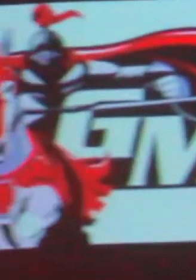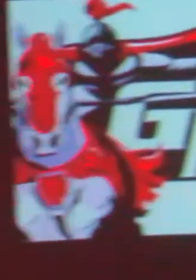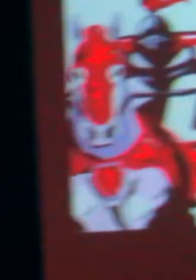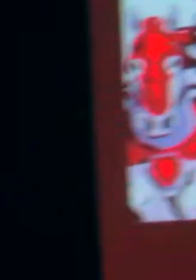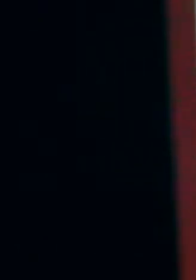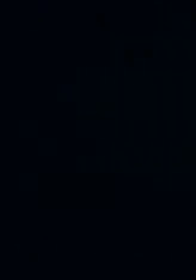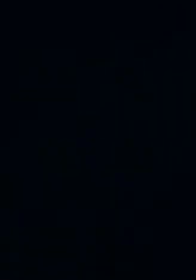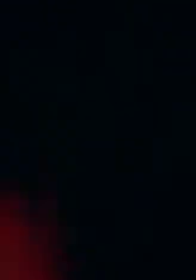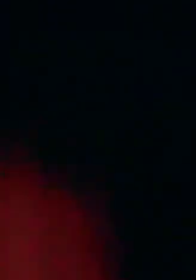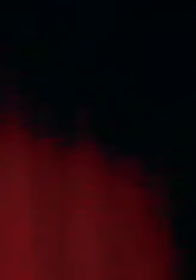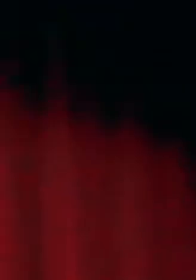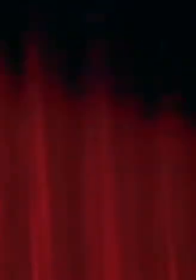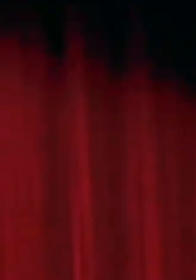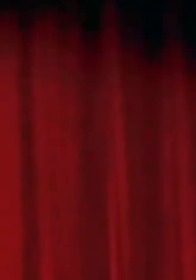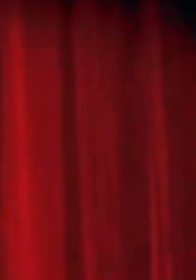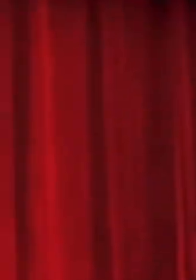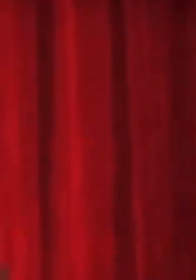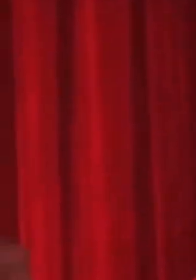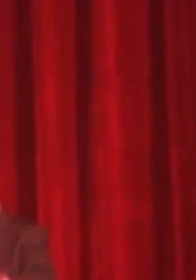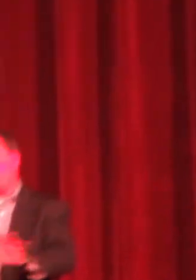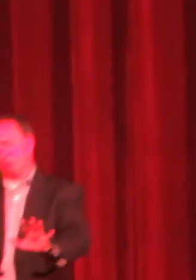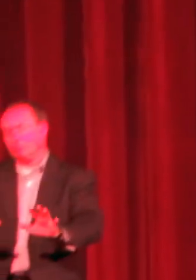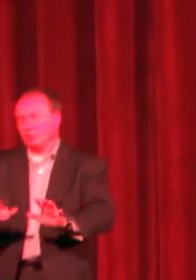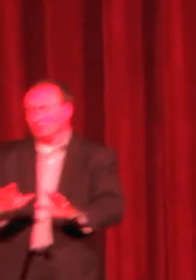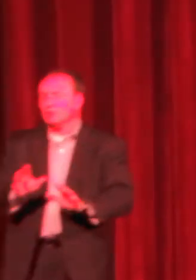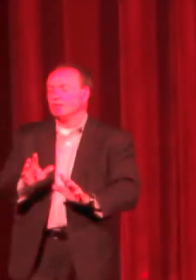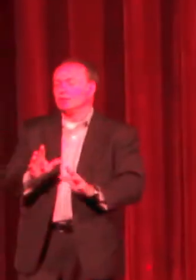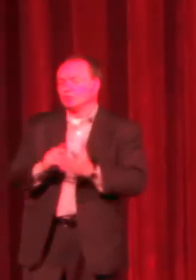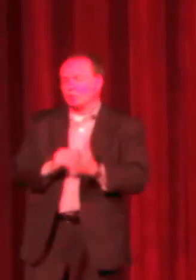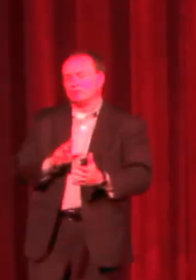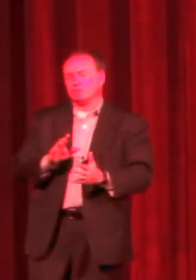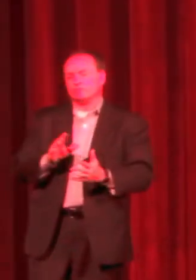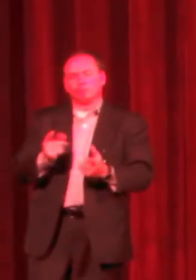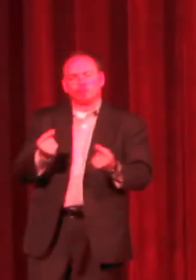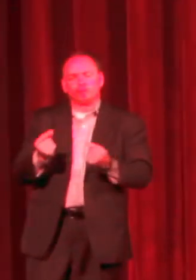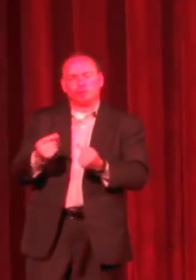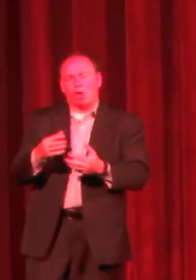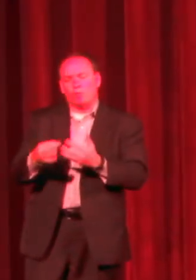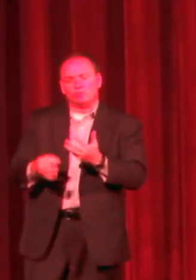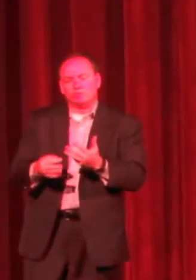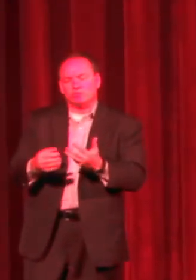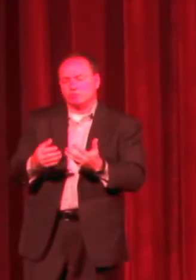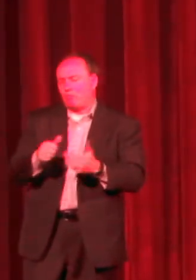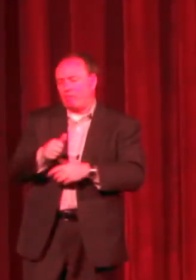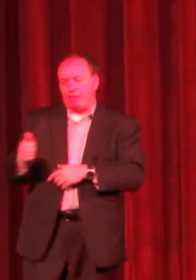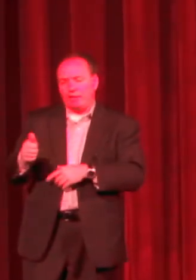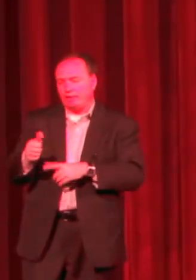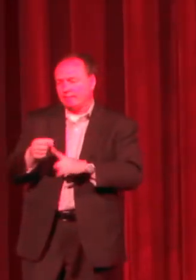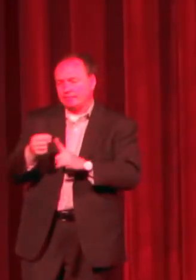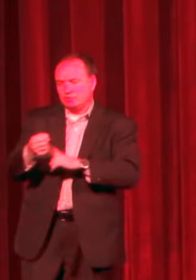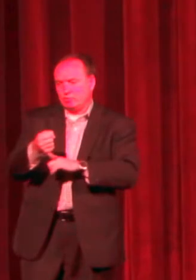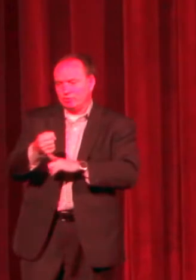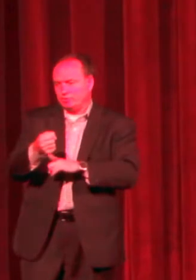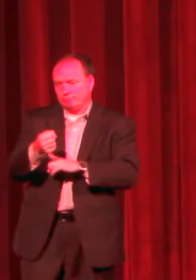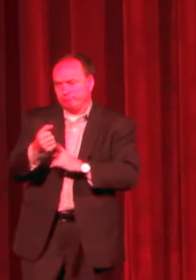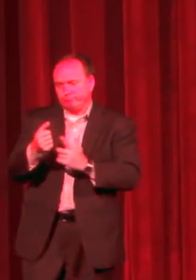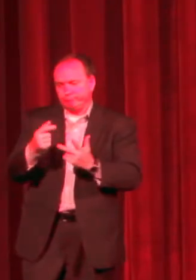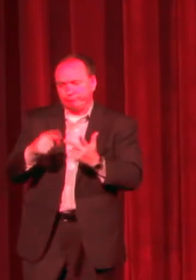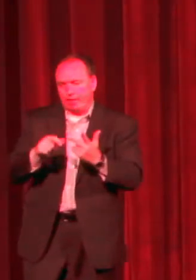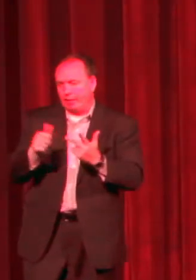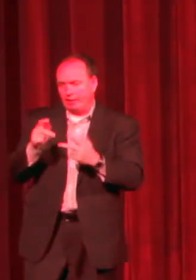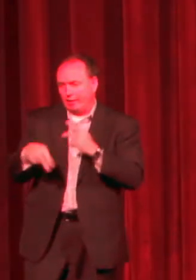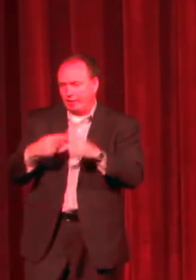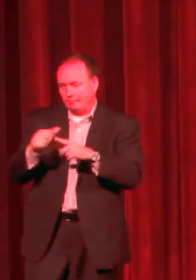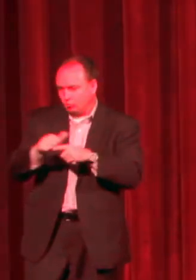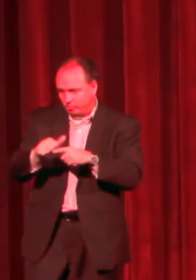be launching and showing the students as to the options that they have with any type of critical incident or any